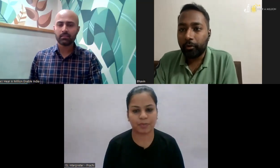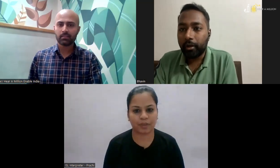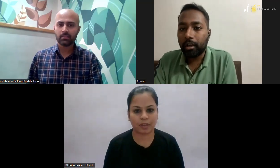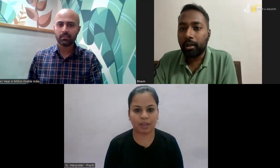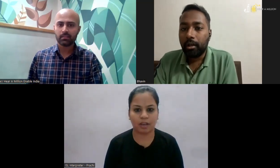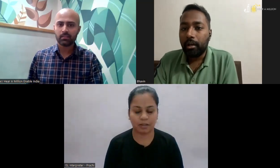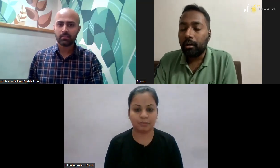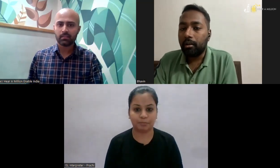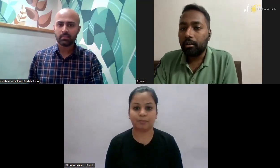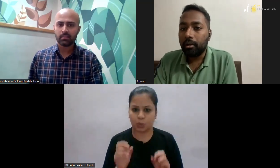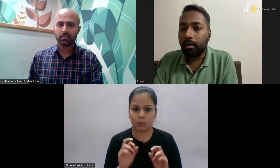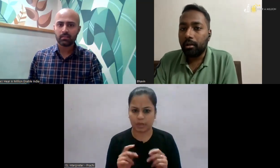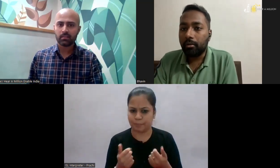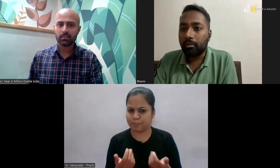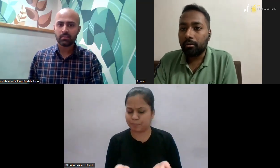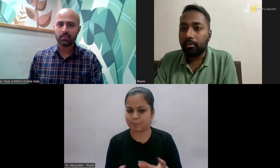Okay.